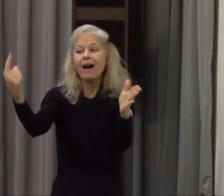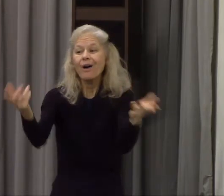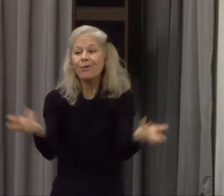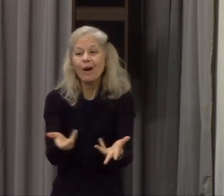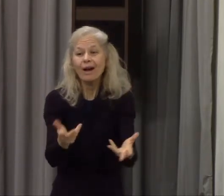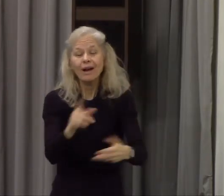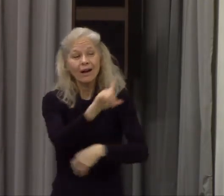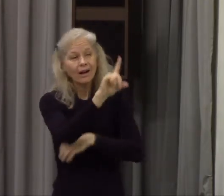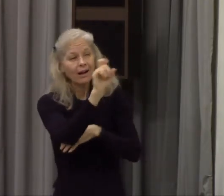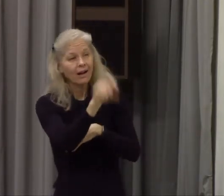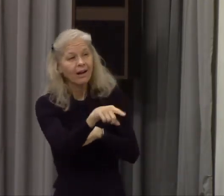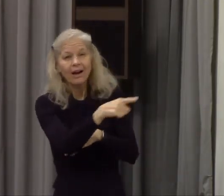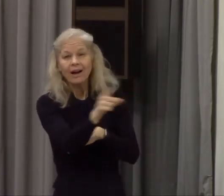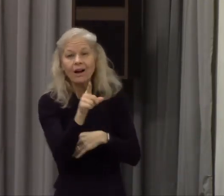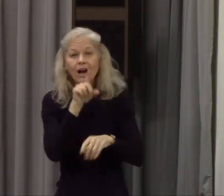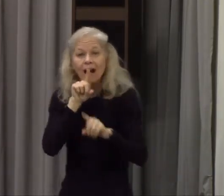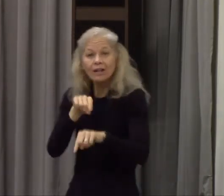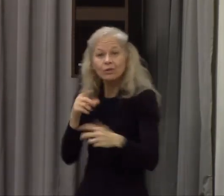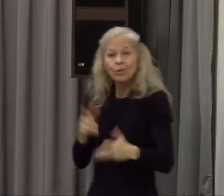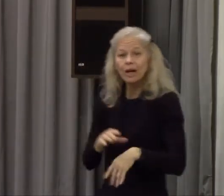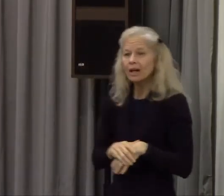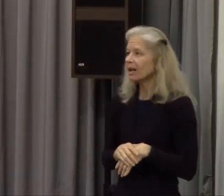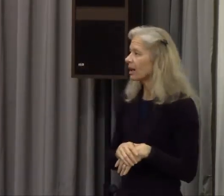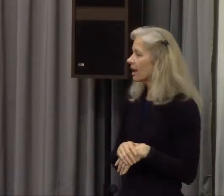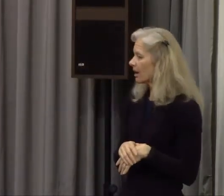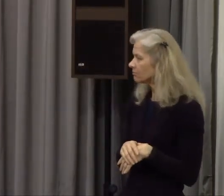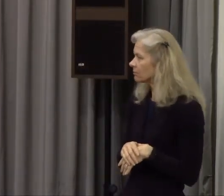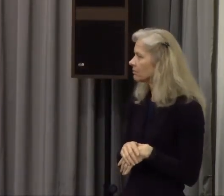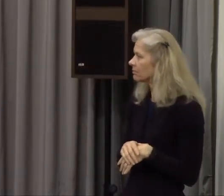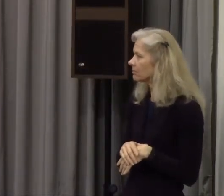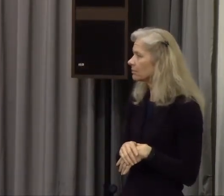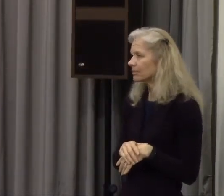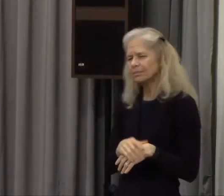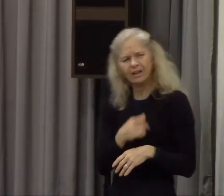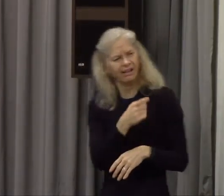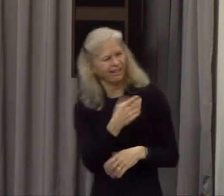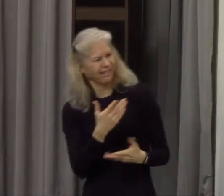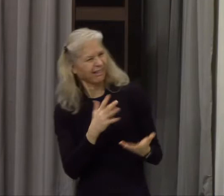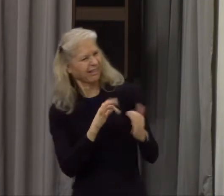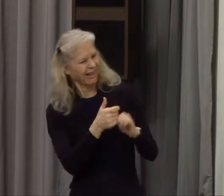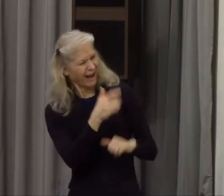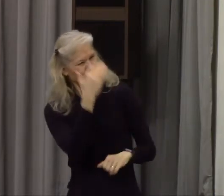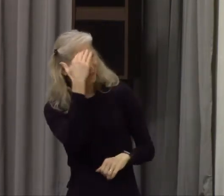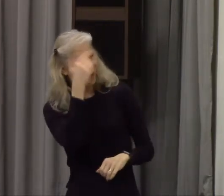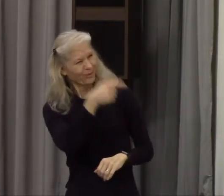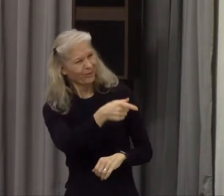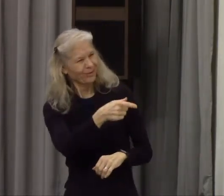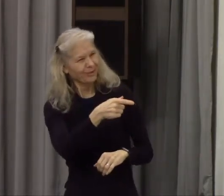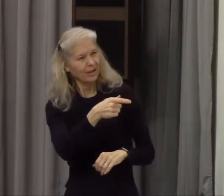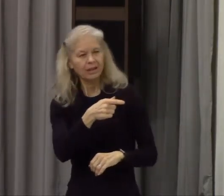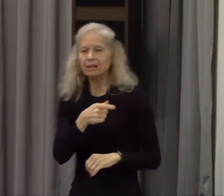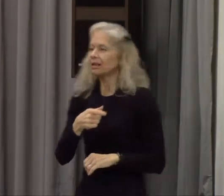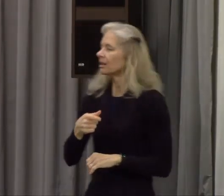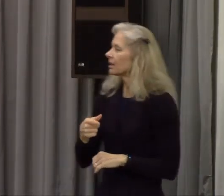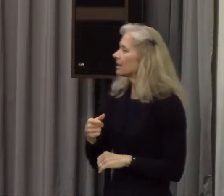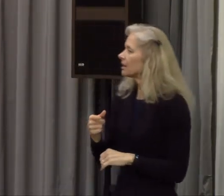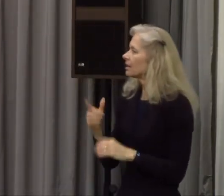whether they know for sure you're going to heaven or not. You know for sure what heaven you die? Well, I think religion's a private matter. Mind your own